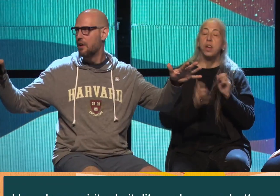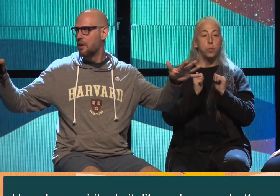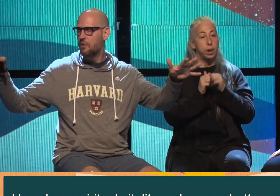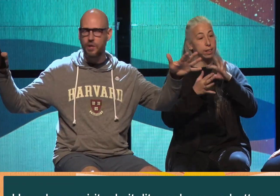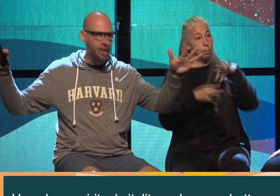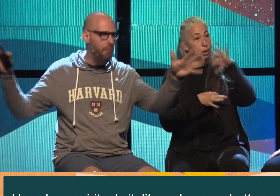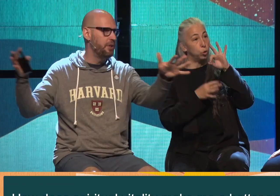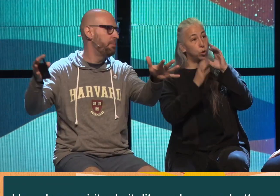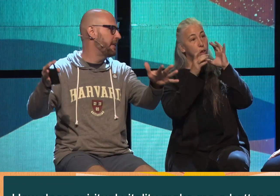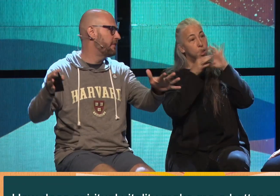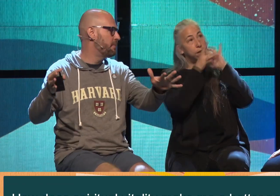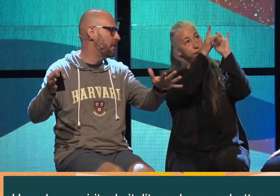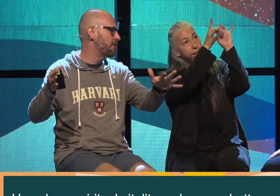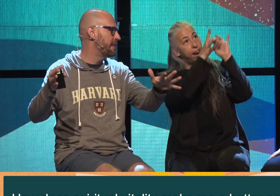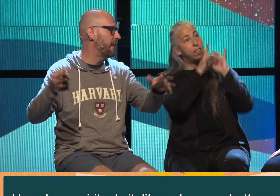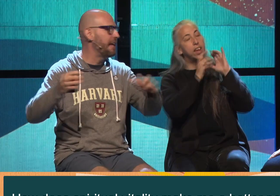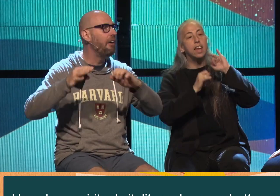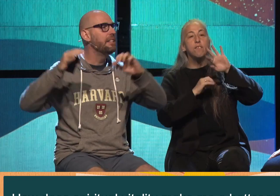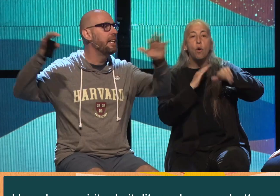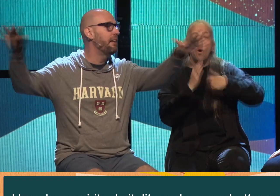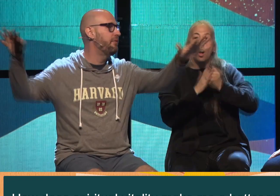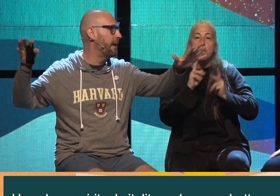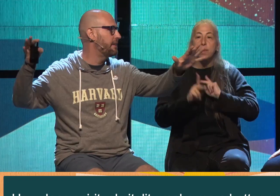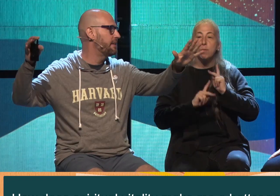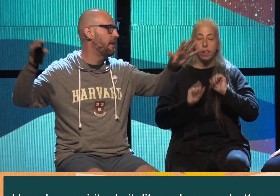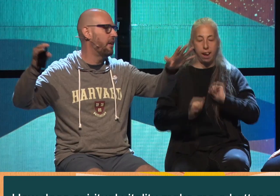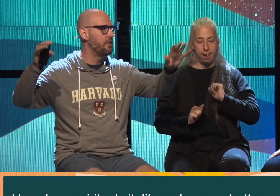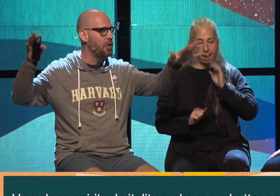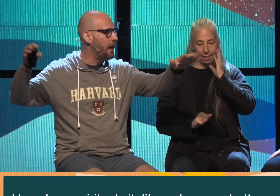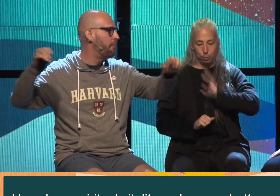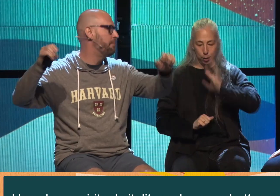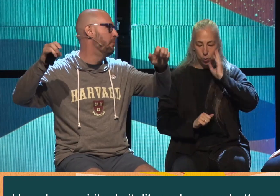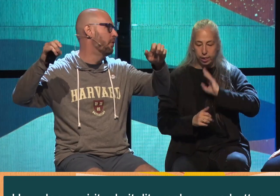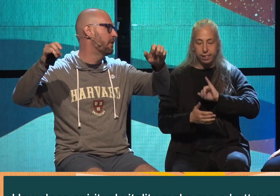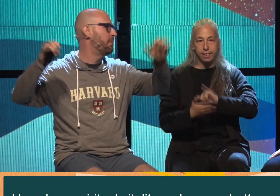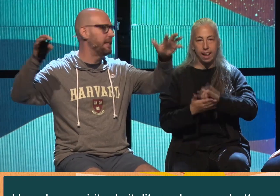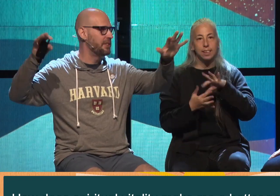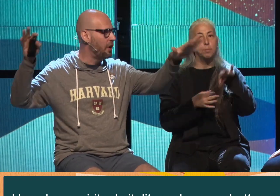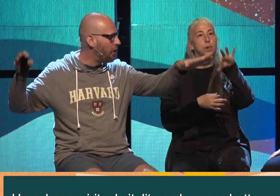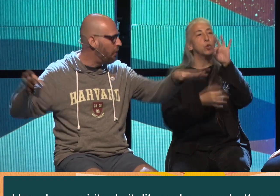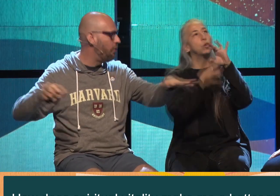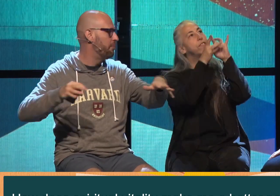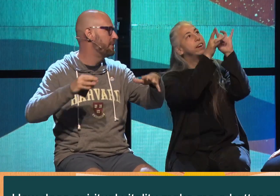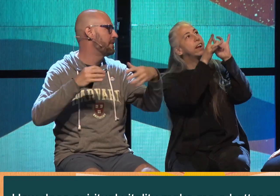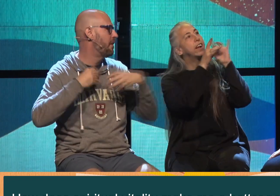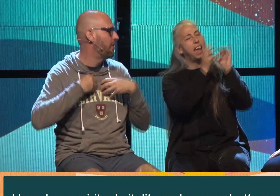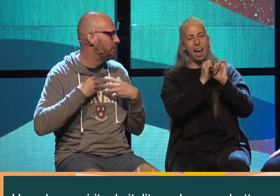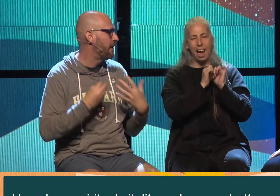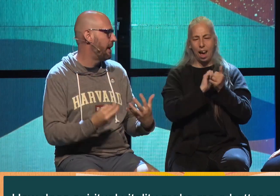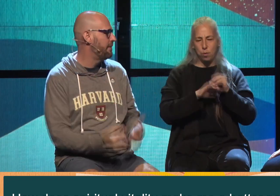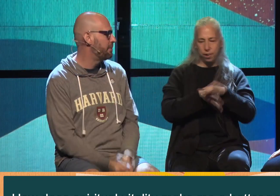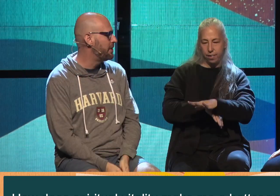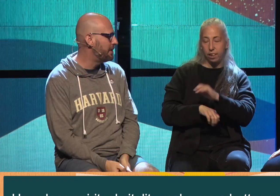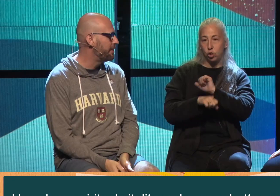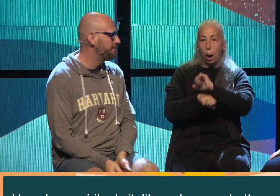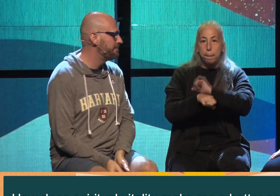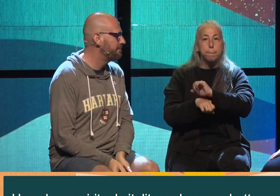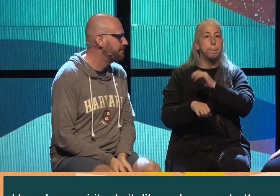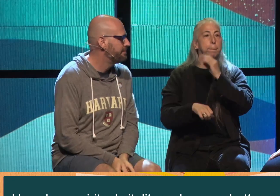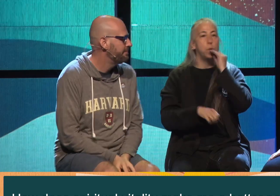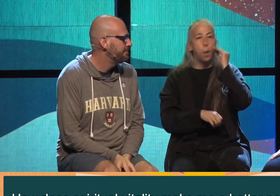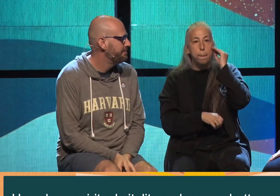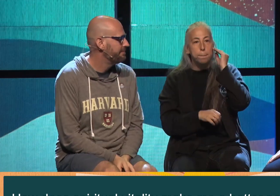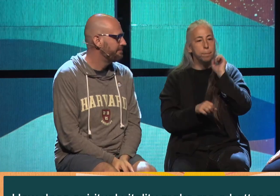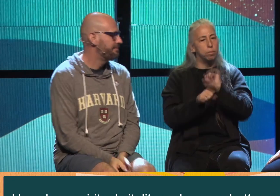here could come to a space of spiritual vitality, how does that affect our job, workplaces, our homes, our own lives? What do you think?